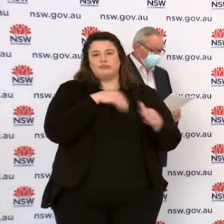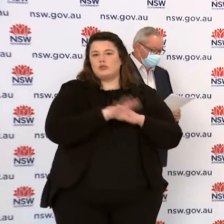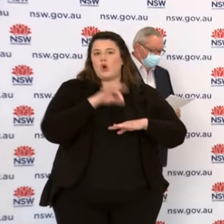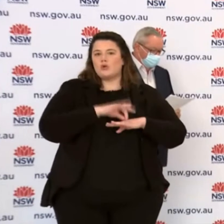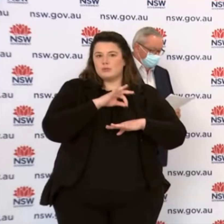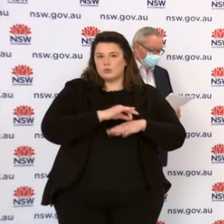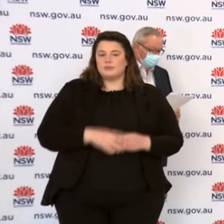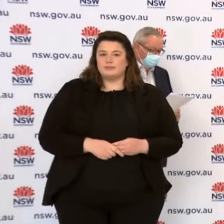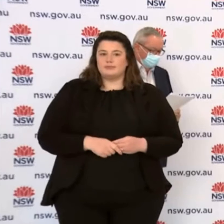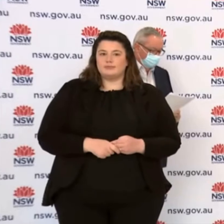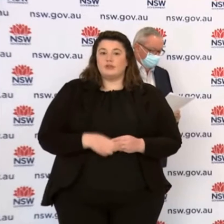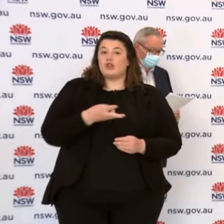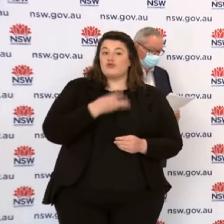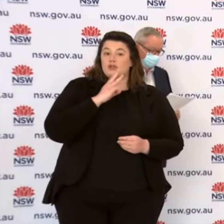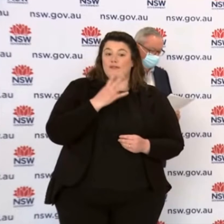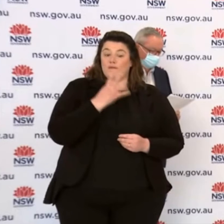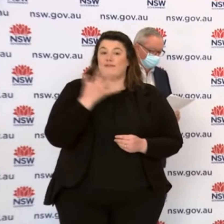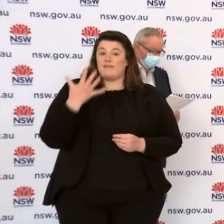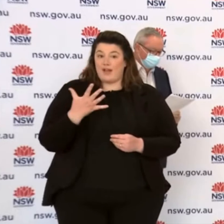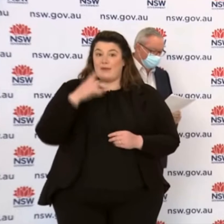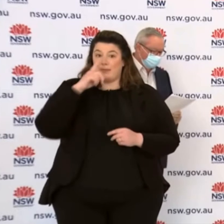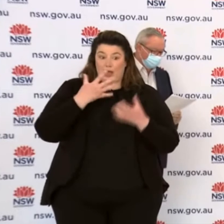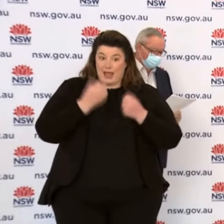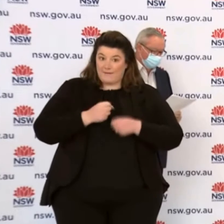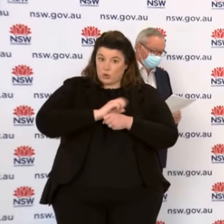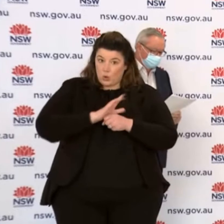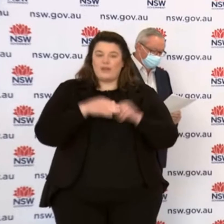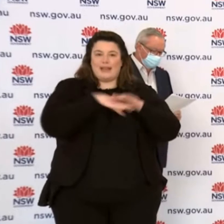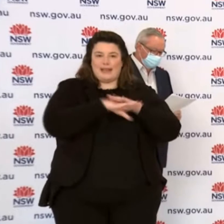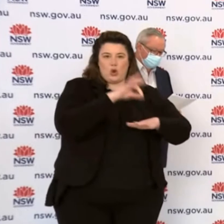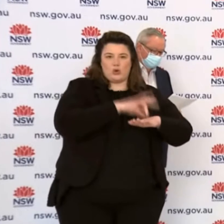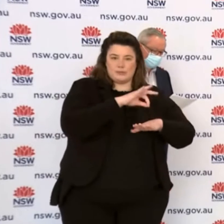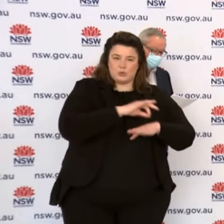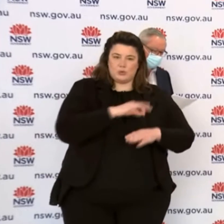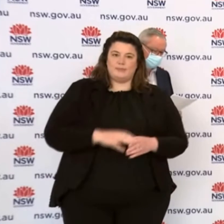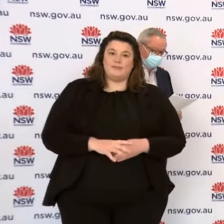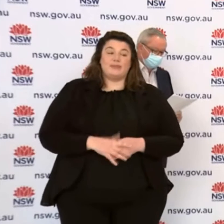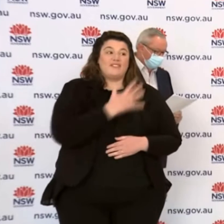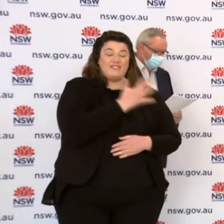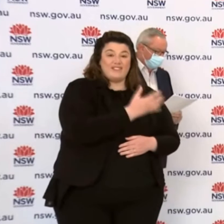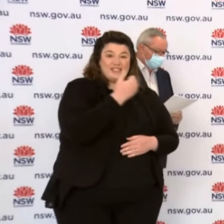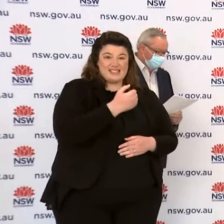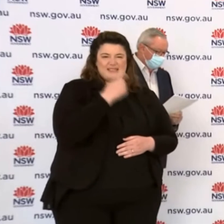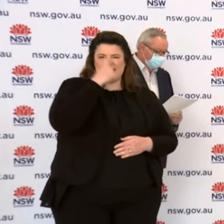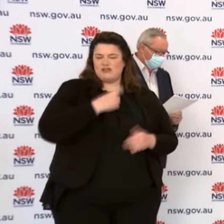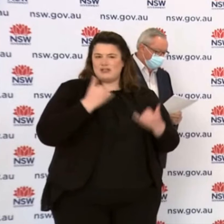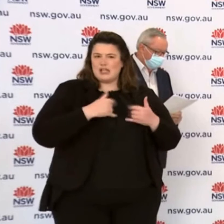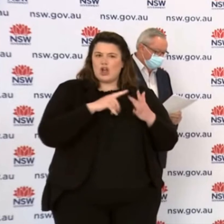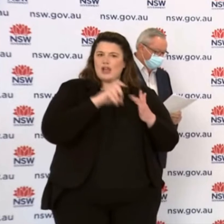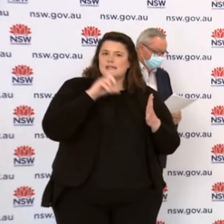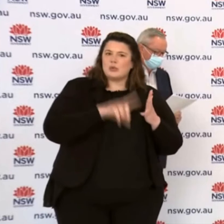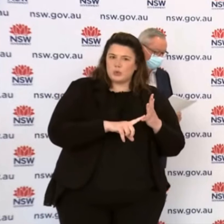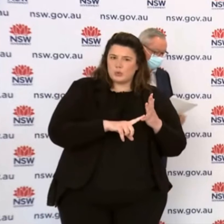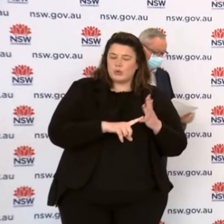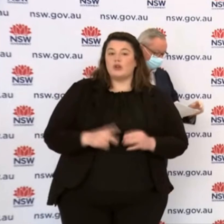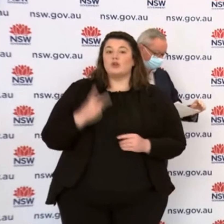now 345 people with COVID in hospital, including 56 in intensive care, of whom